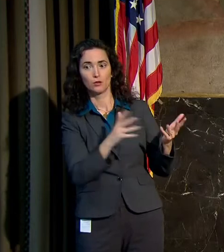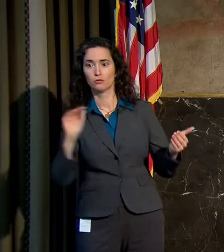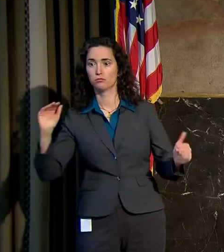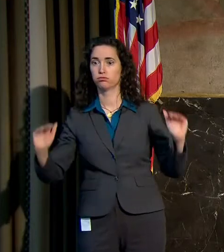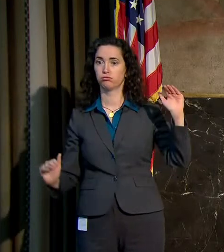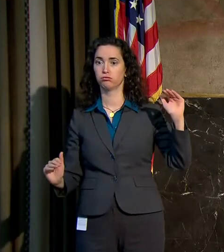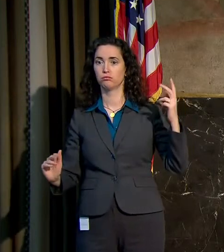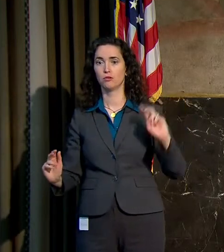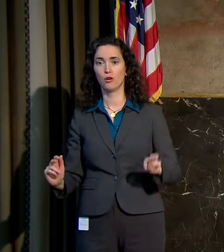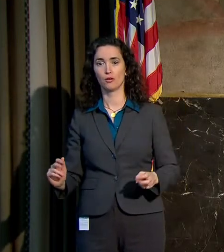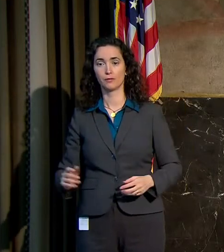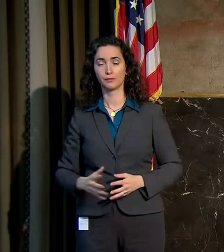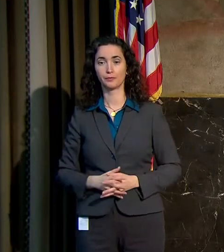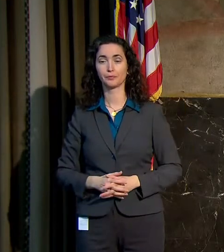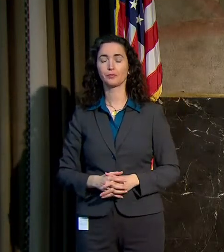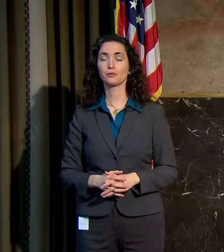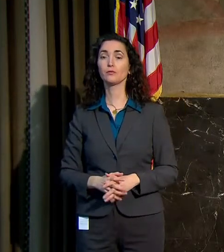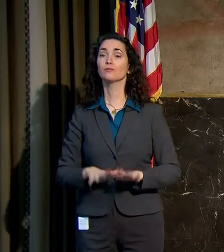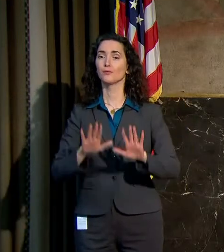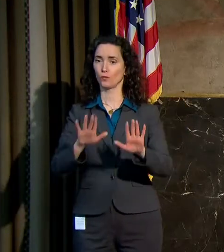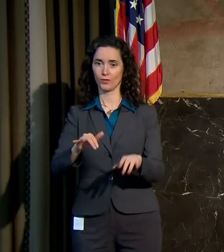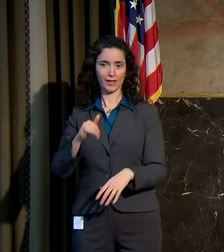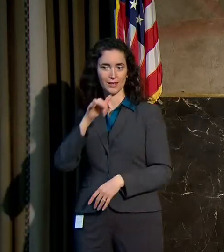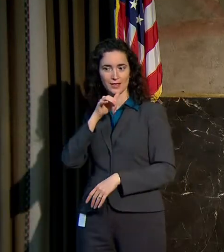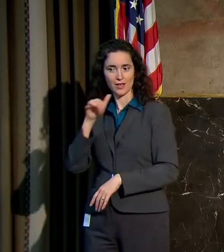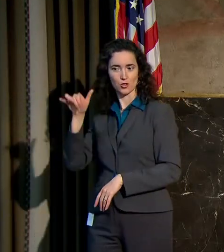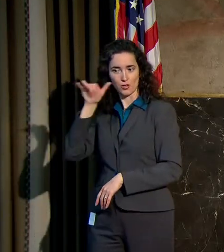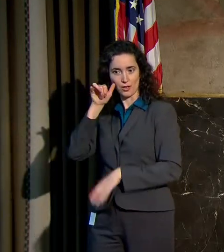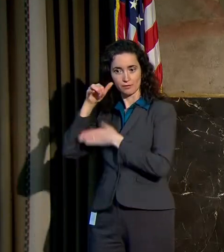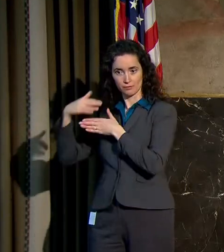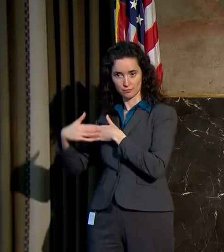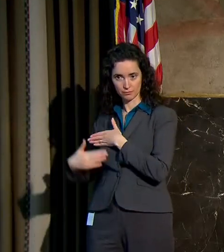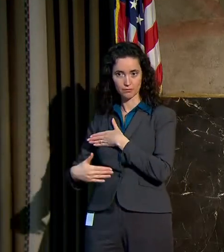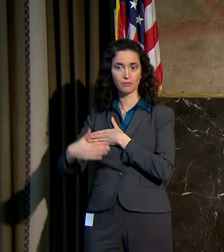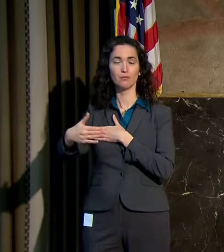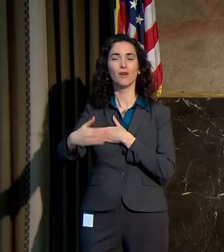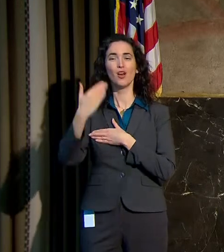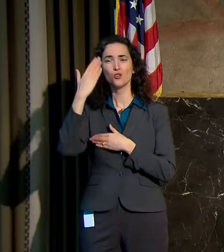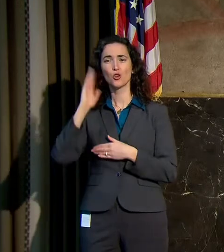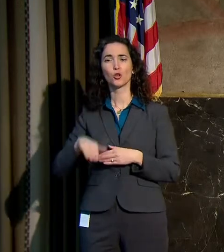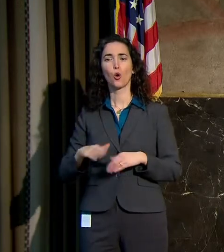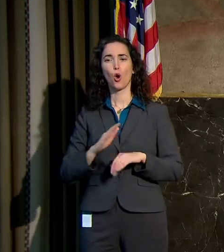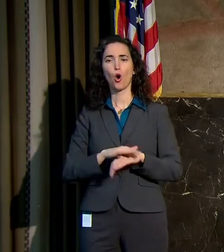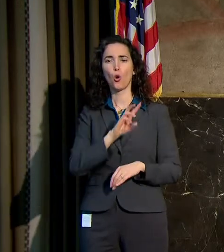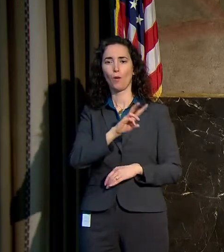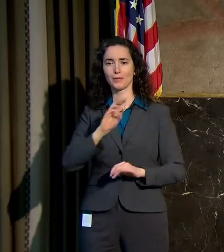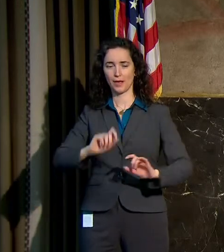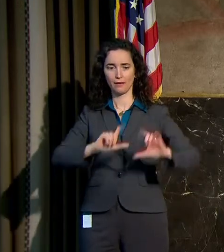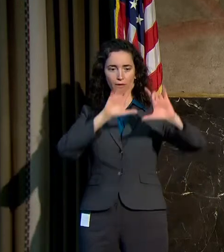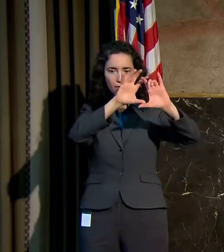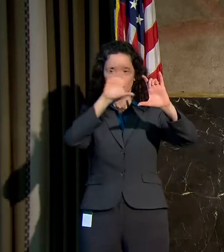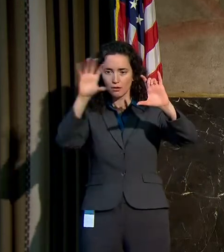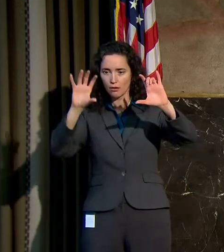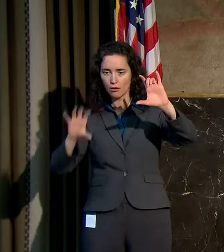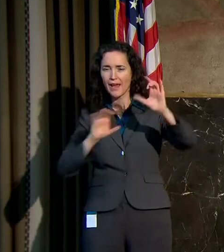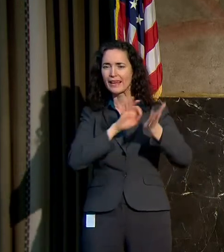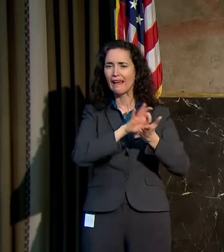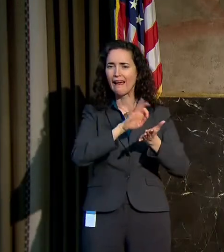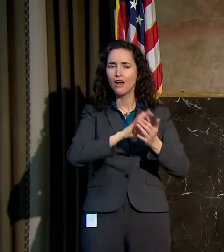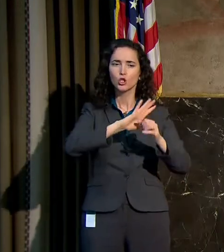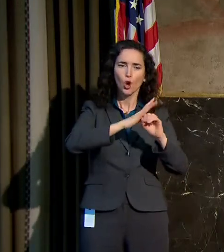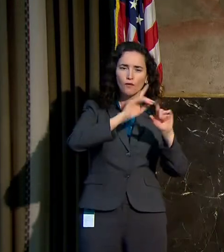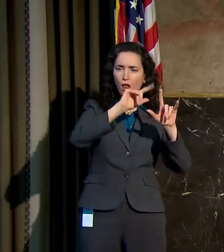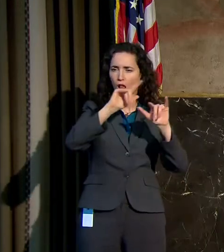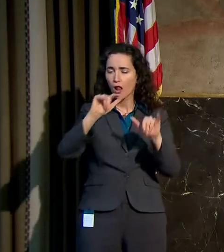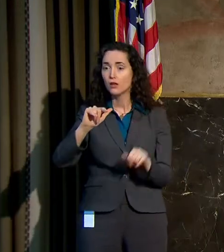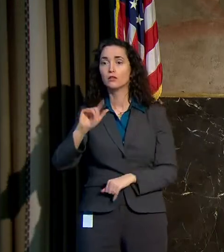Starting yesterday, reinfections are now included in our COVID statewide case counts. And of course, we're using